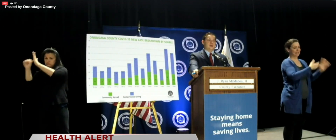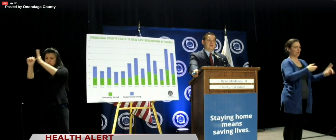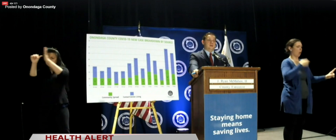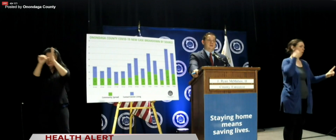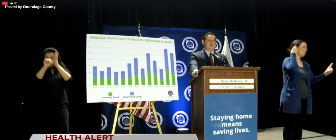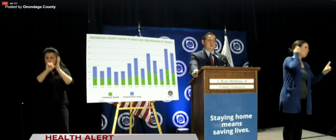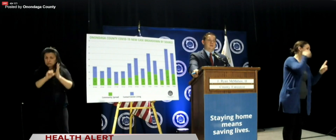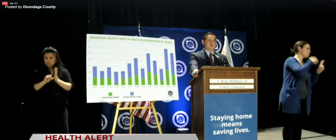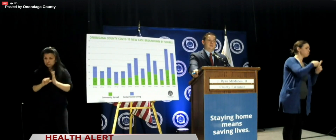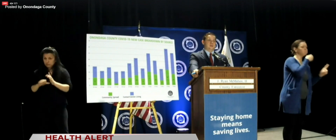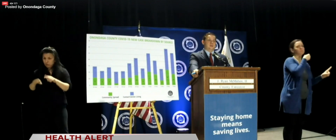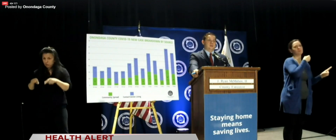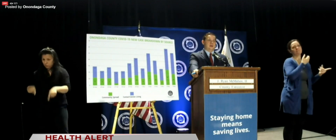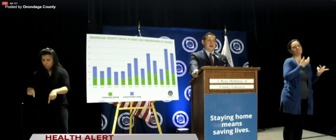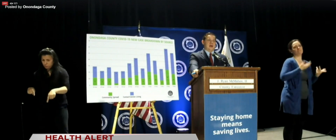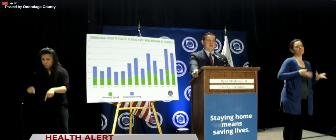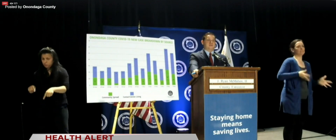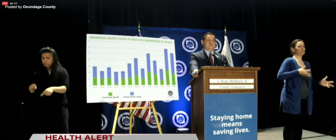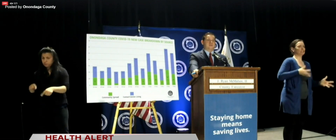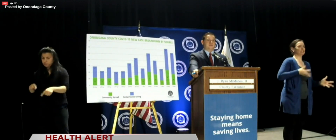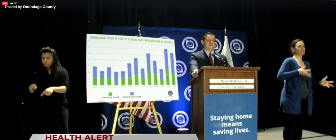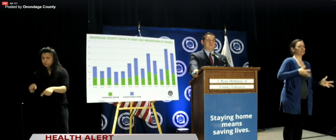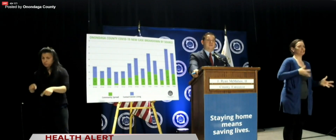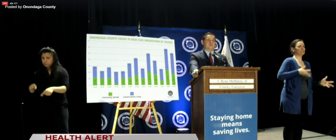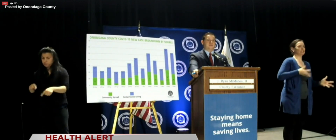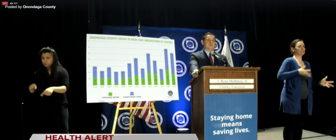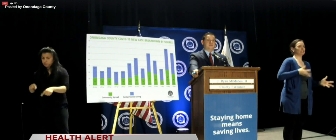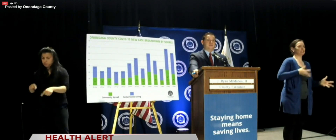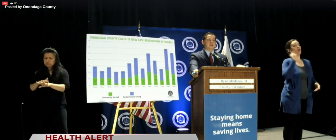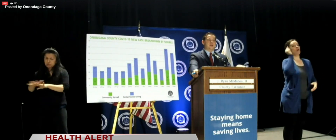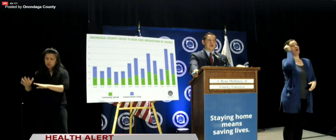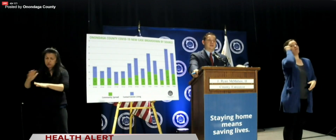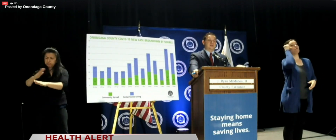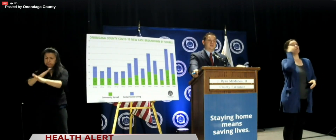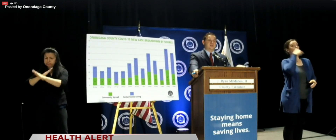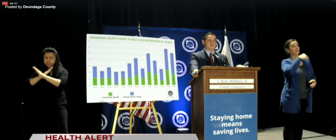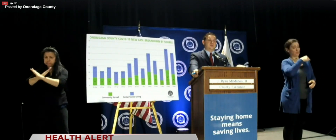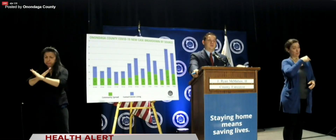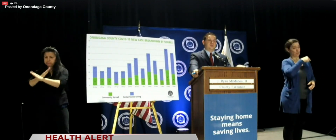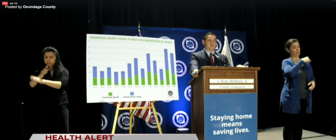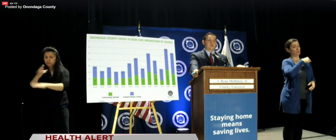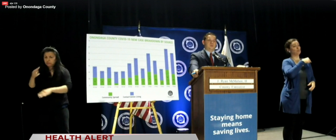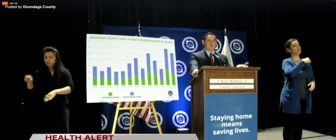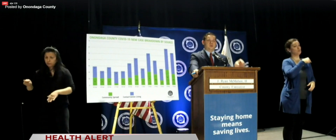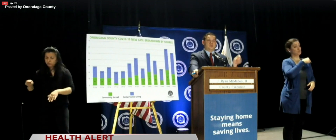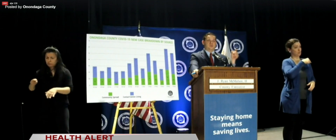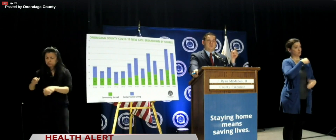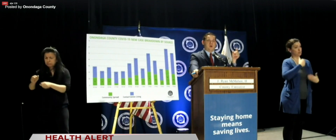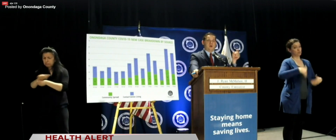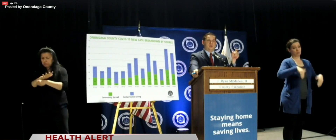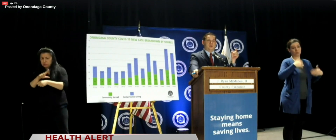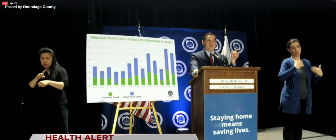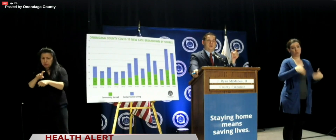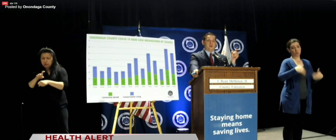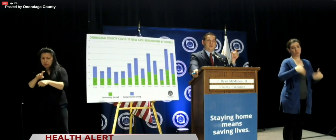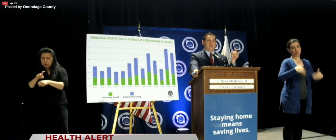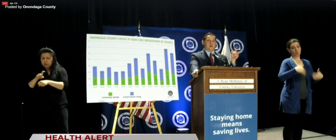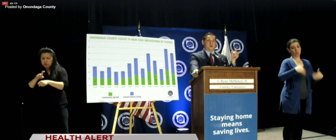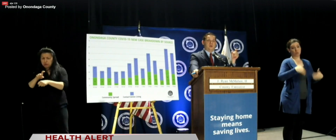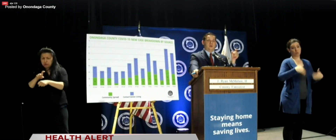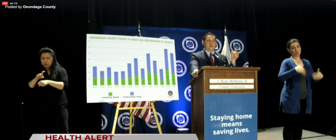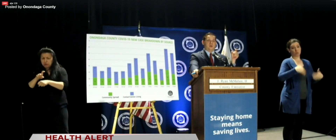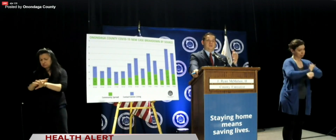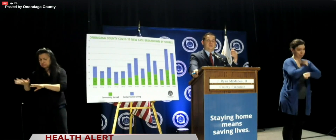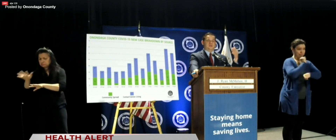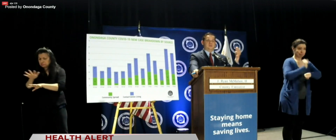And I've lived through what he has to live through with a much smaller population